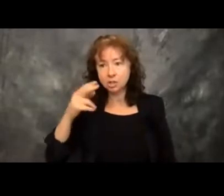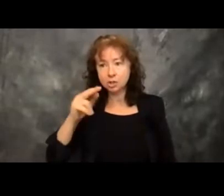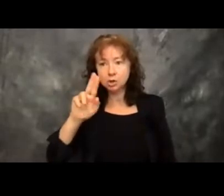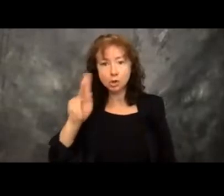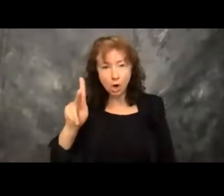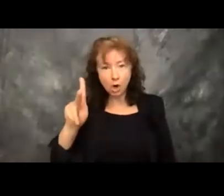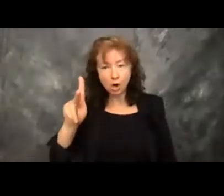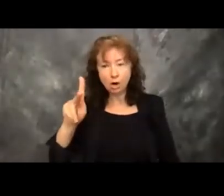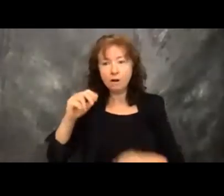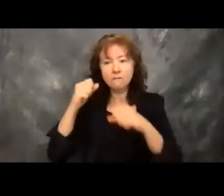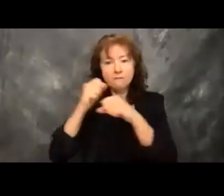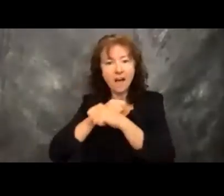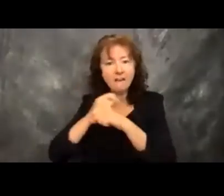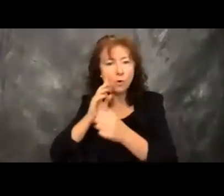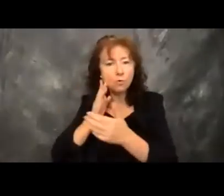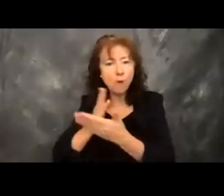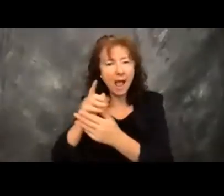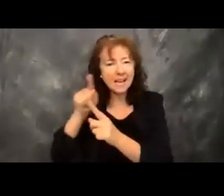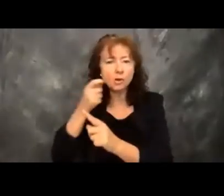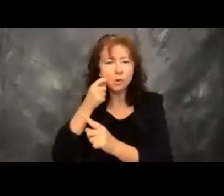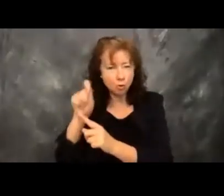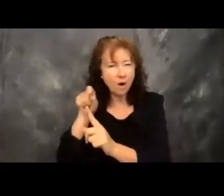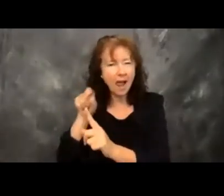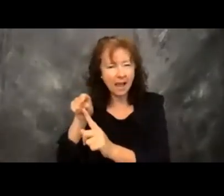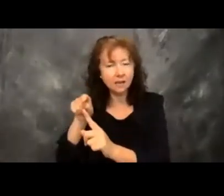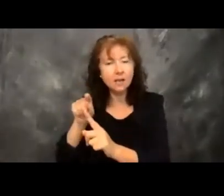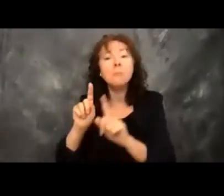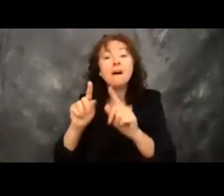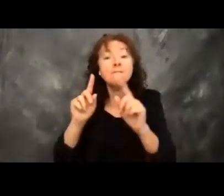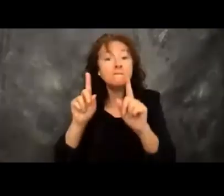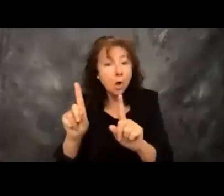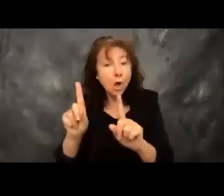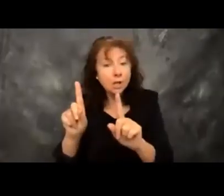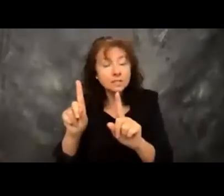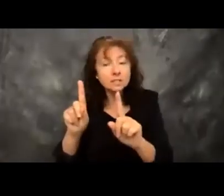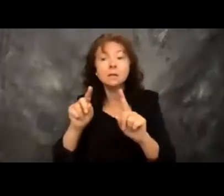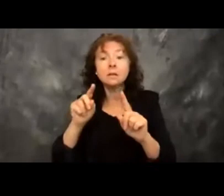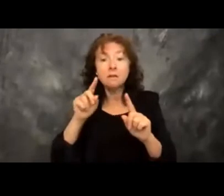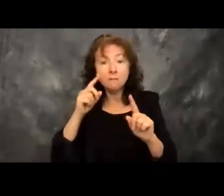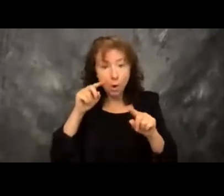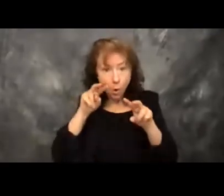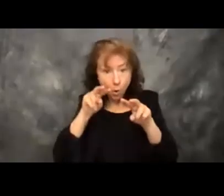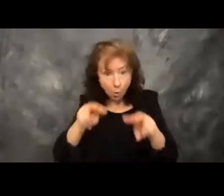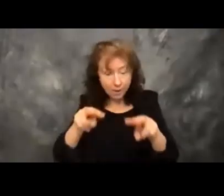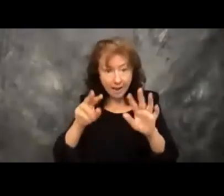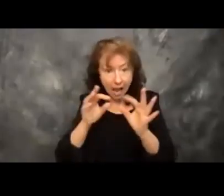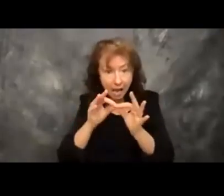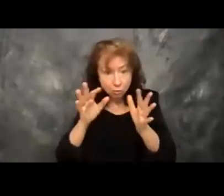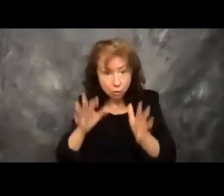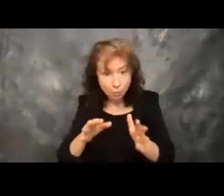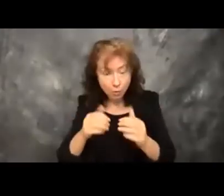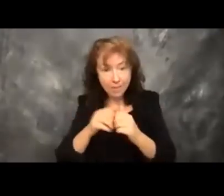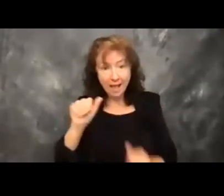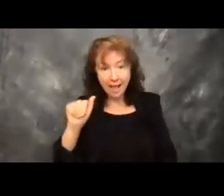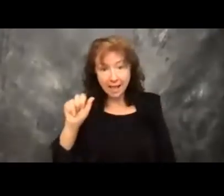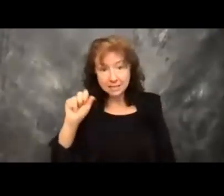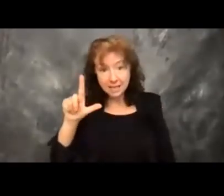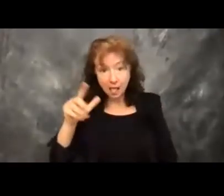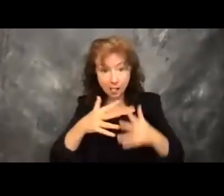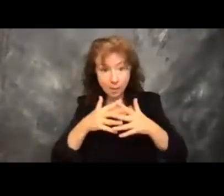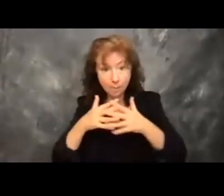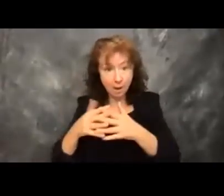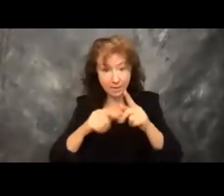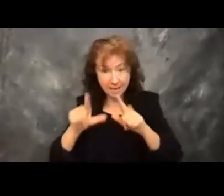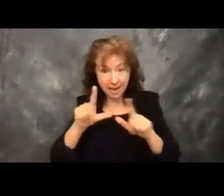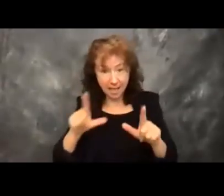that, we again ask that those of you following the webinar using American Sign Language, go